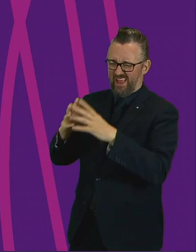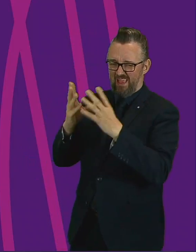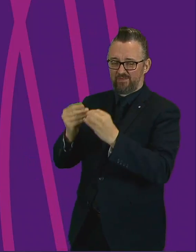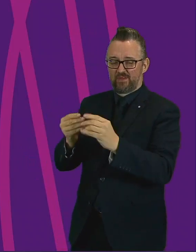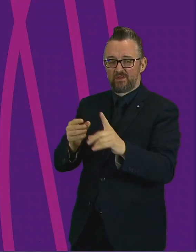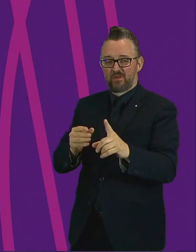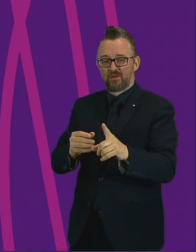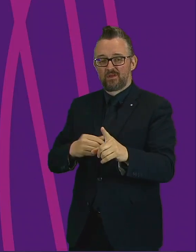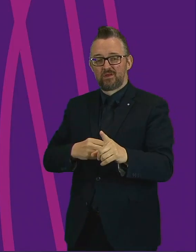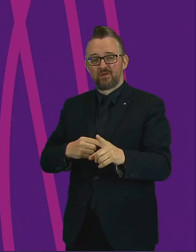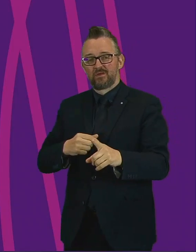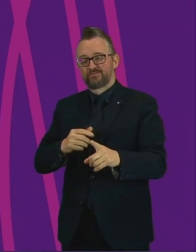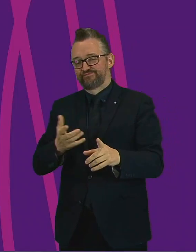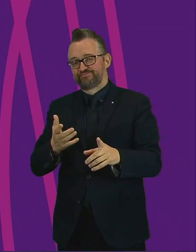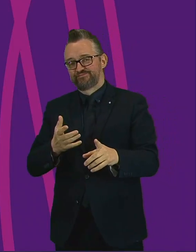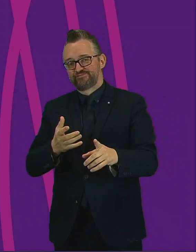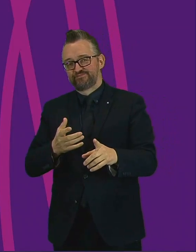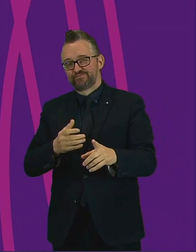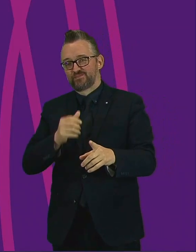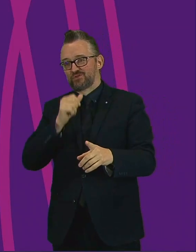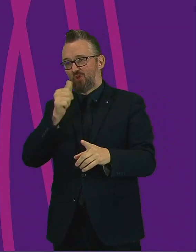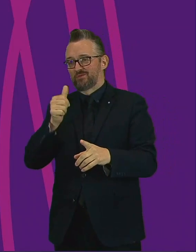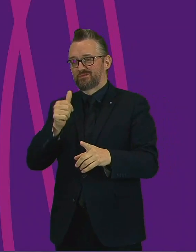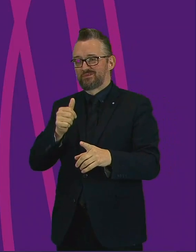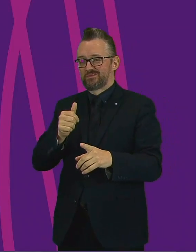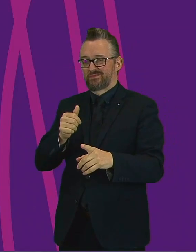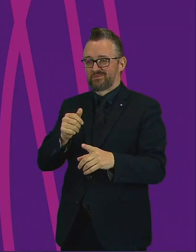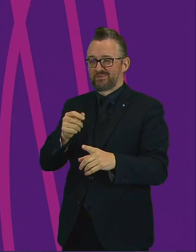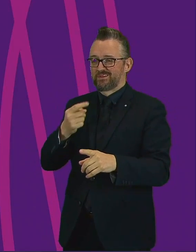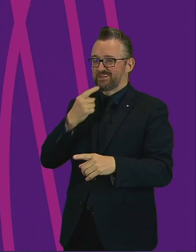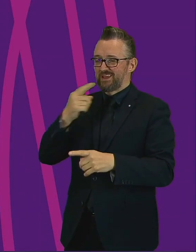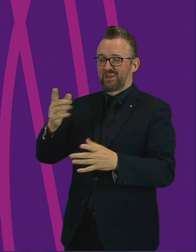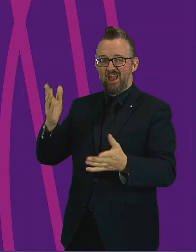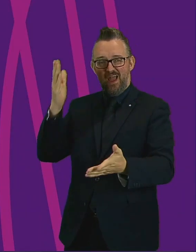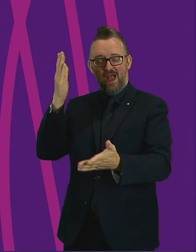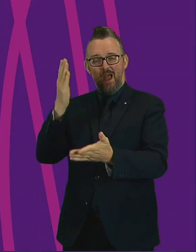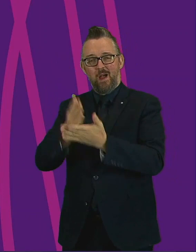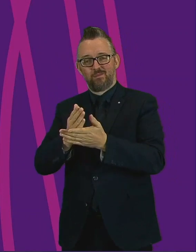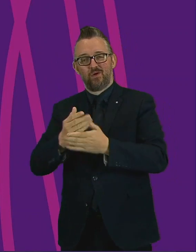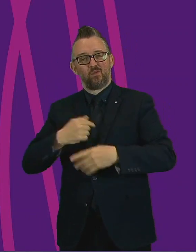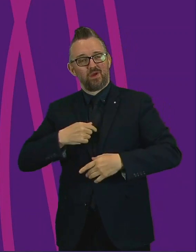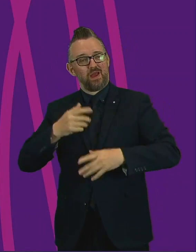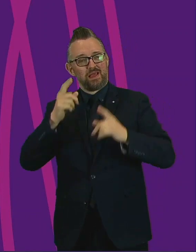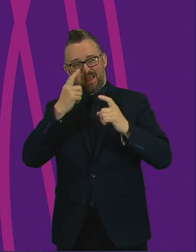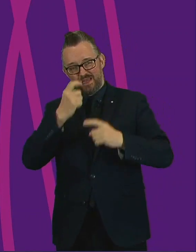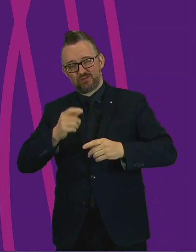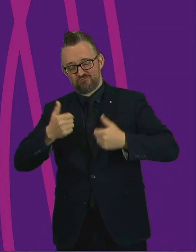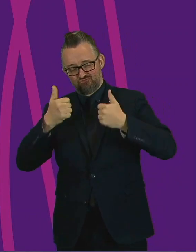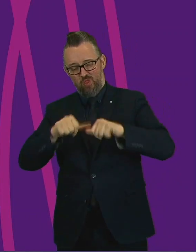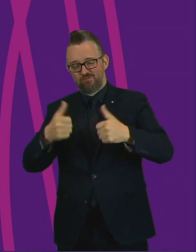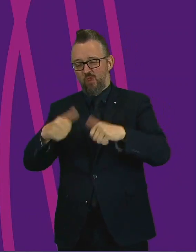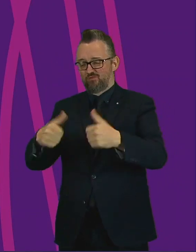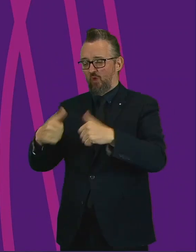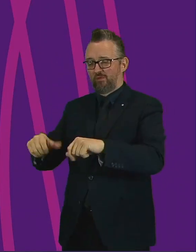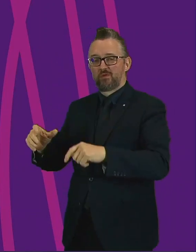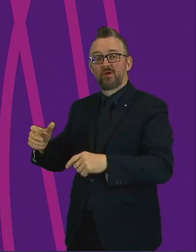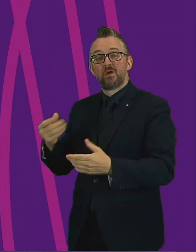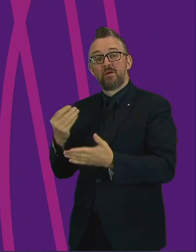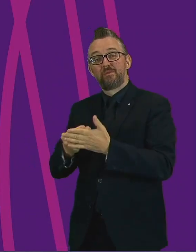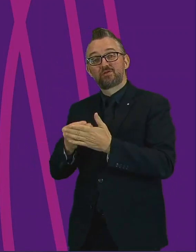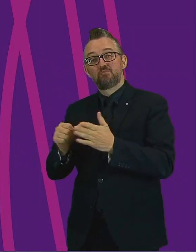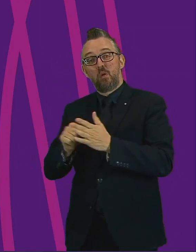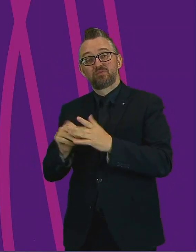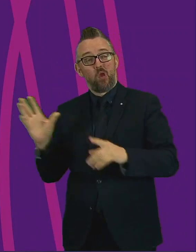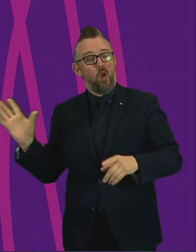not going to insult anybody's intelligence here. I cannot stand here and give a blanket assurance that we will be able to solve every financial problem for every